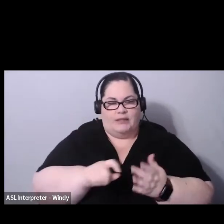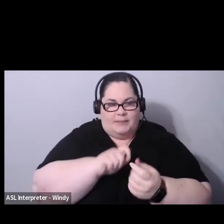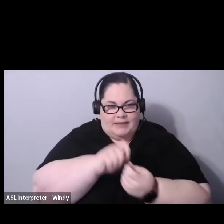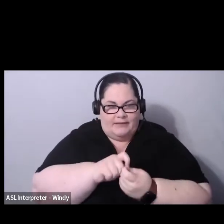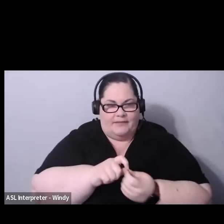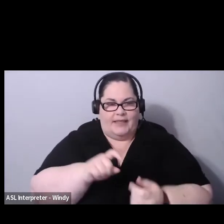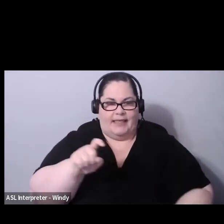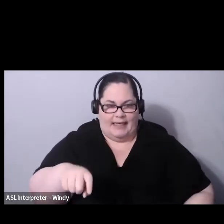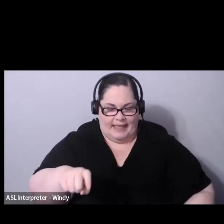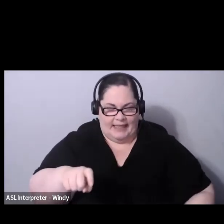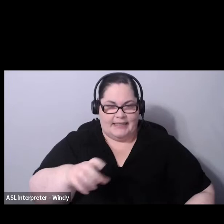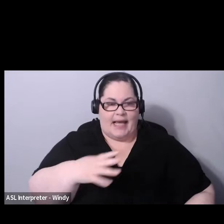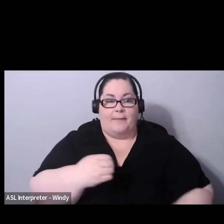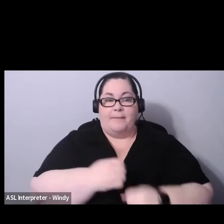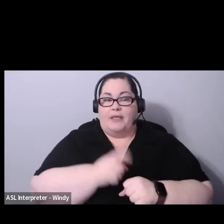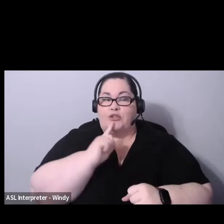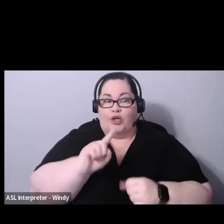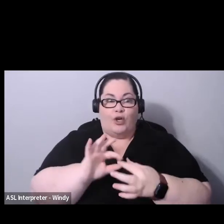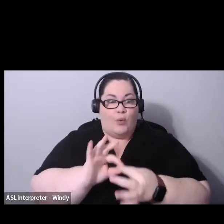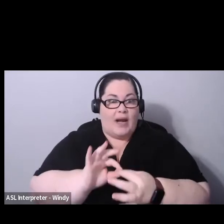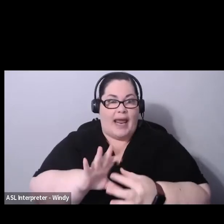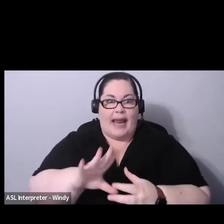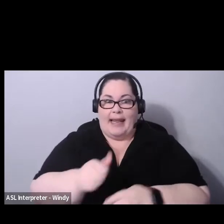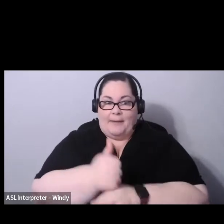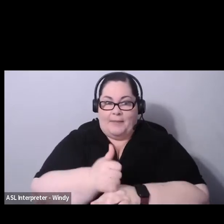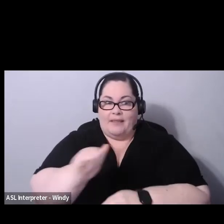implementation of that plan. So this is,